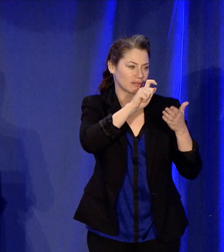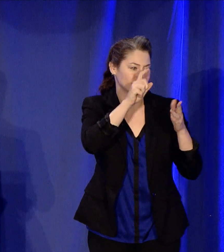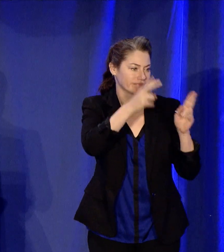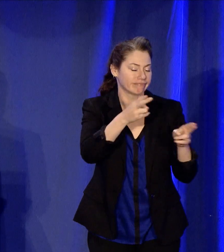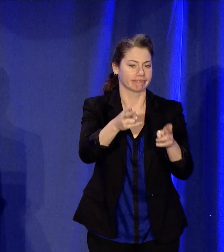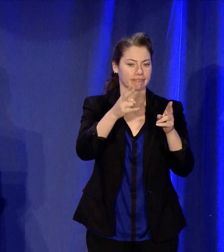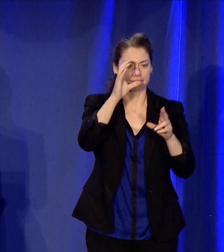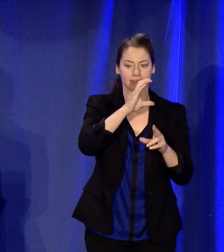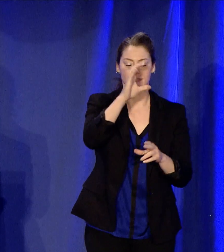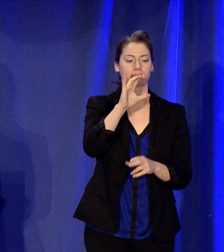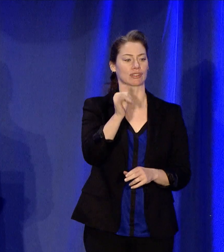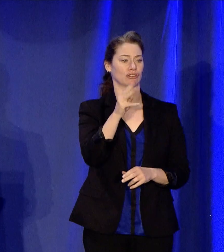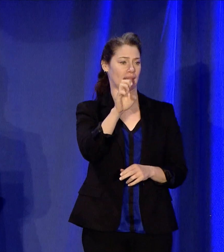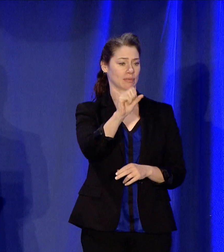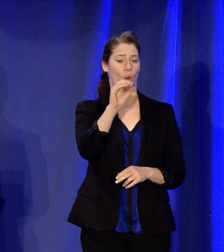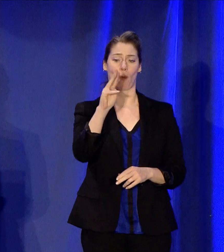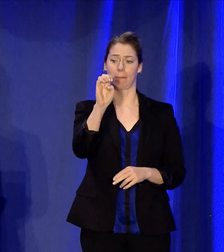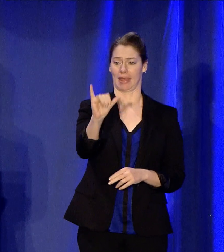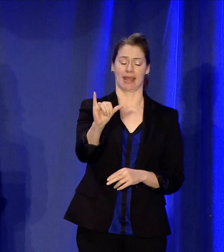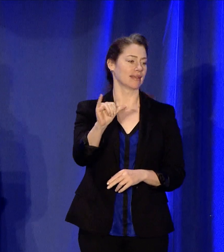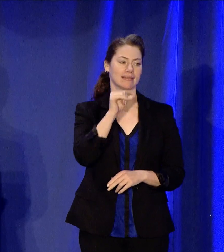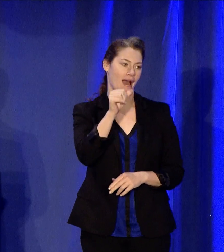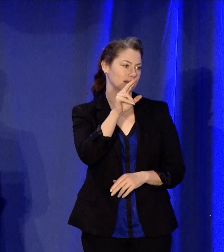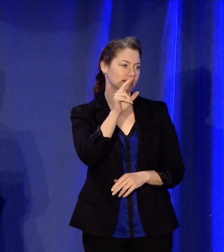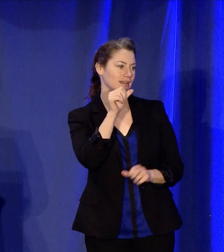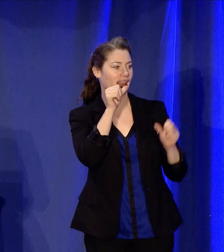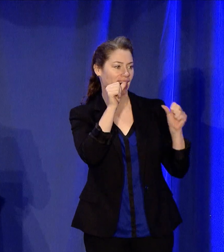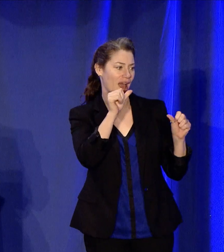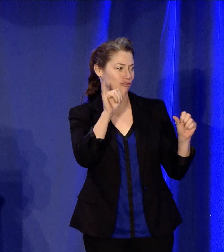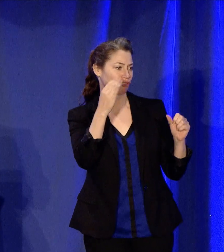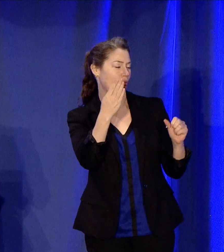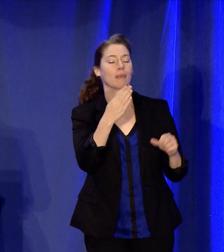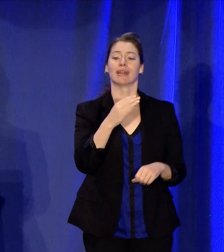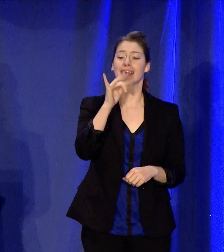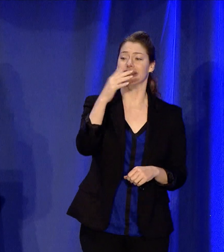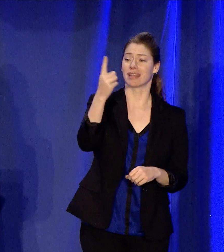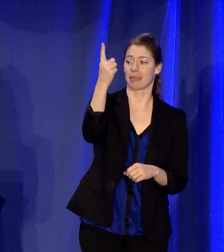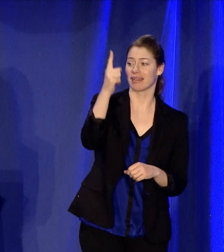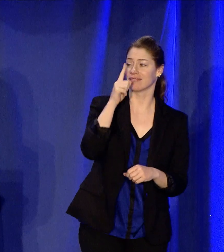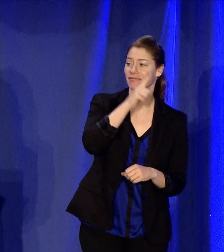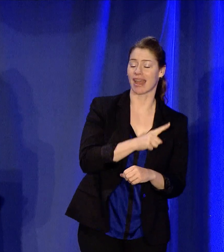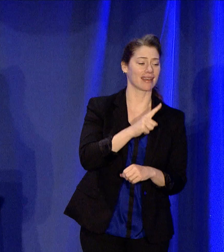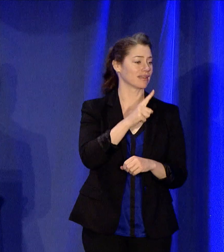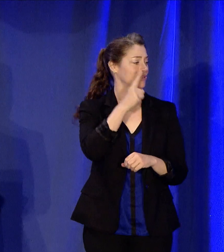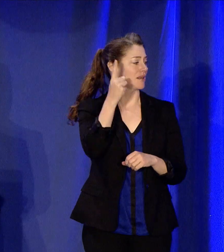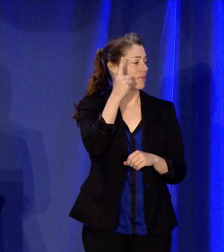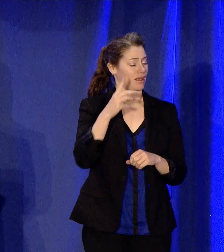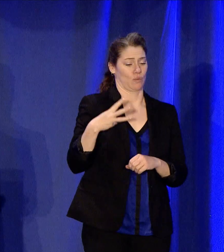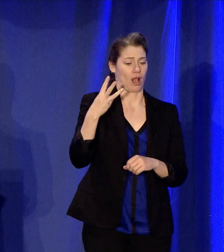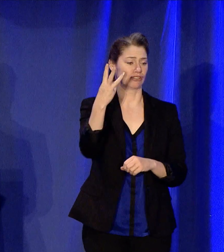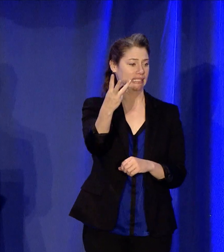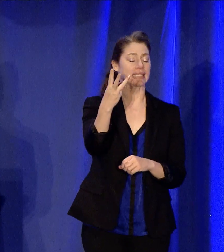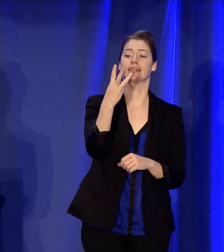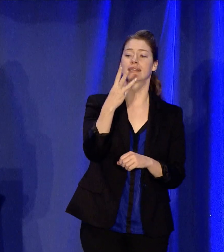things, but he was not a nut job. If there is something fake, false, and fraudulent going on in Washington, it is not coming from